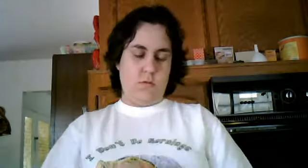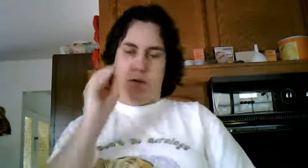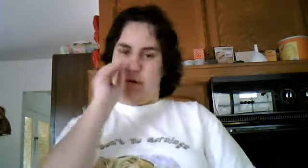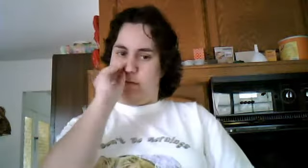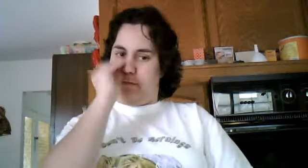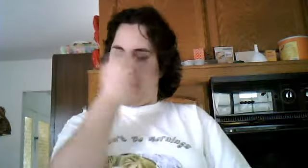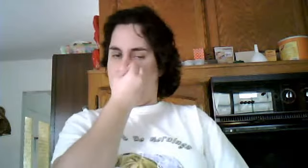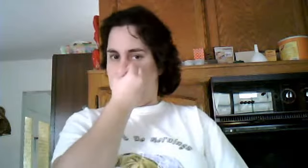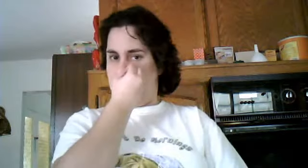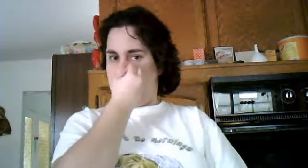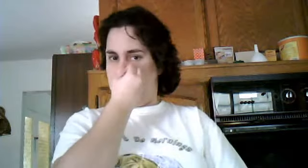Flower.